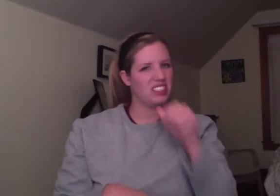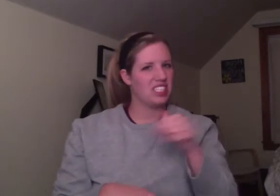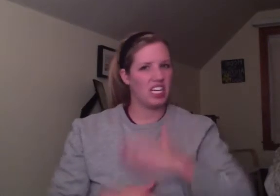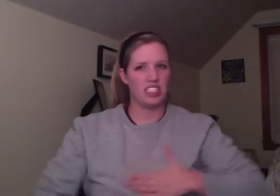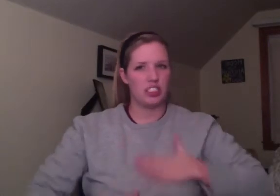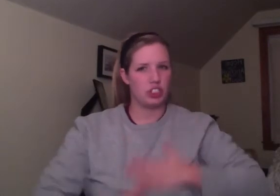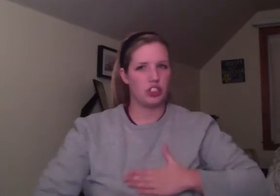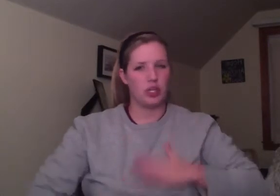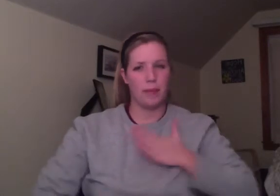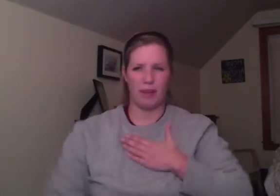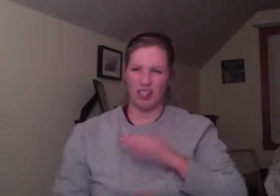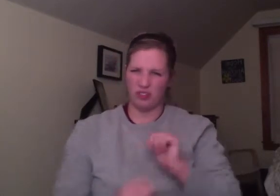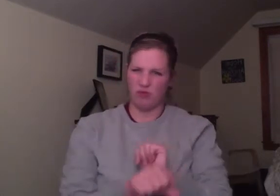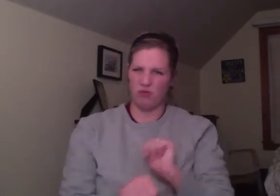work. The photographers that I